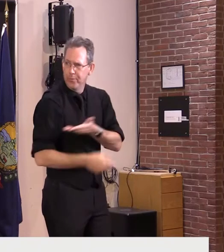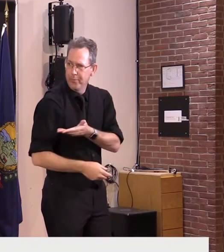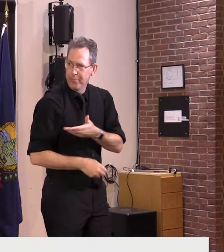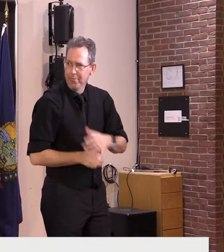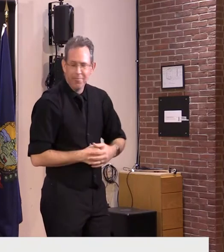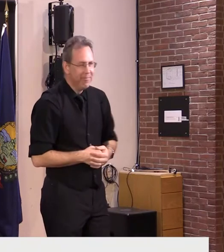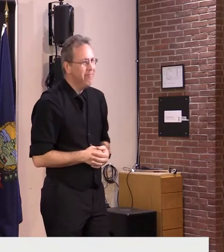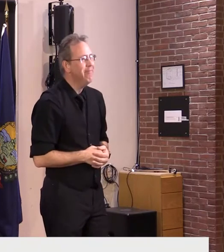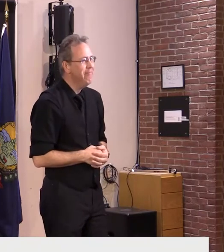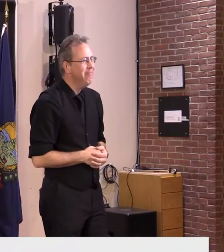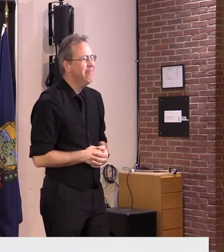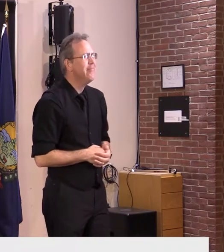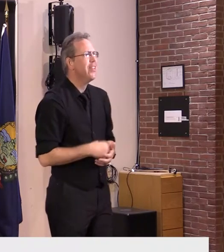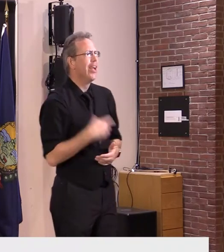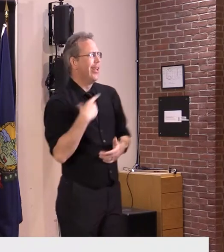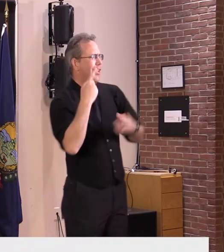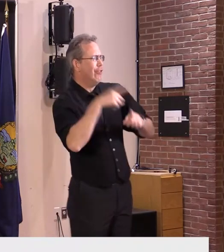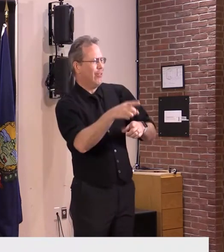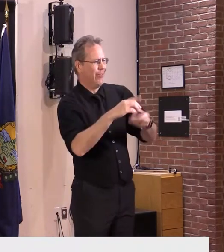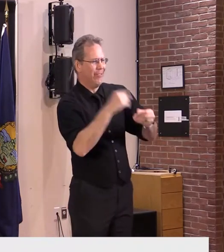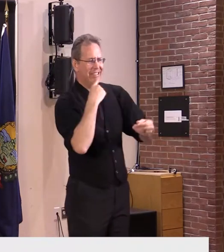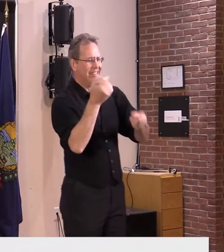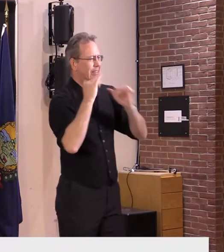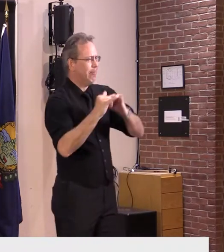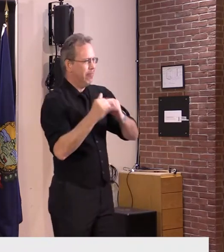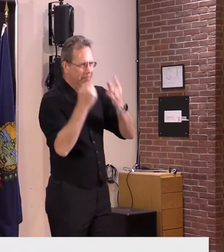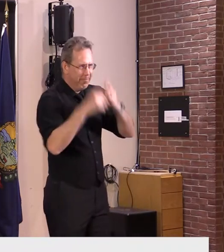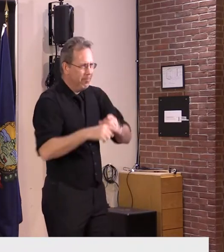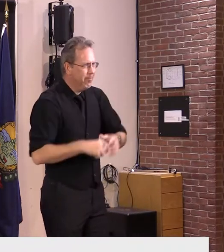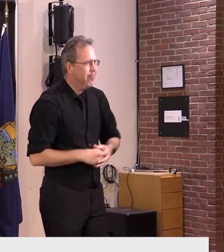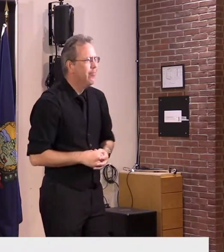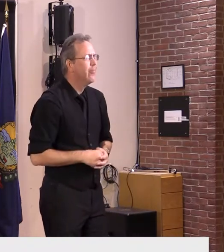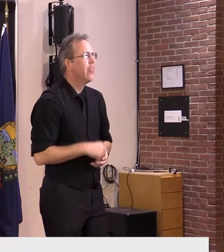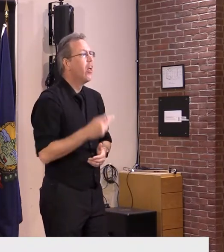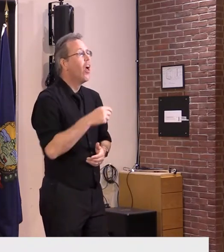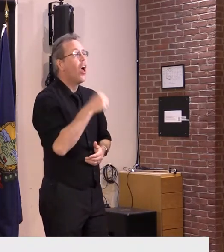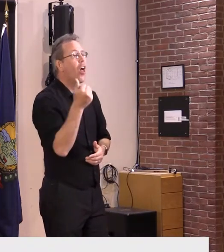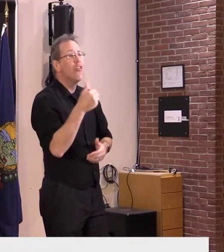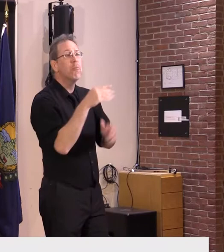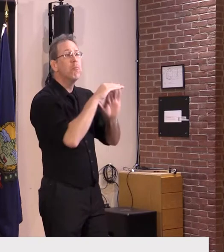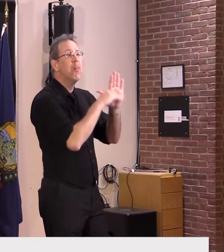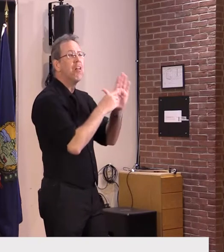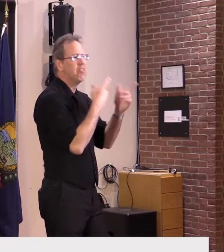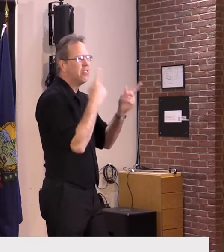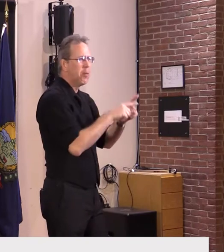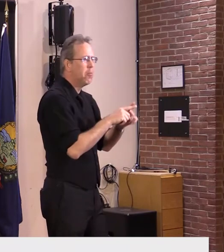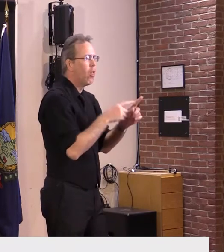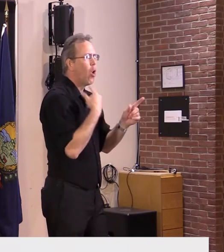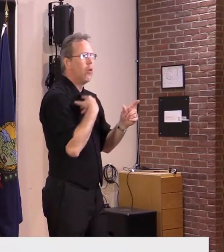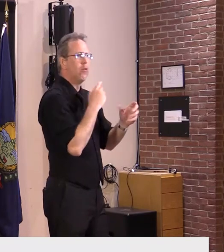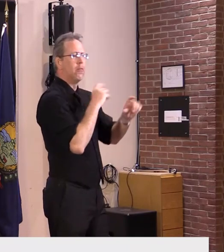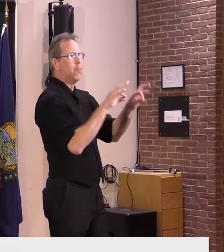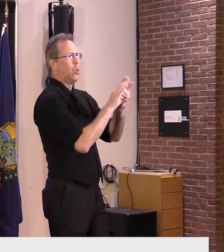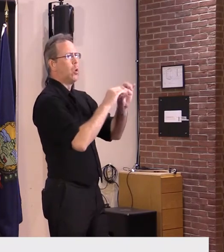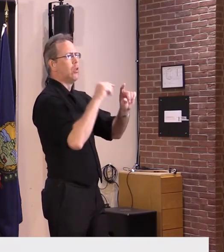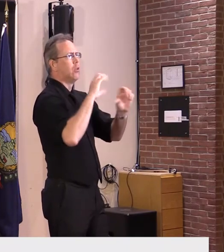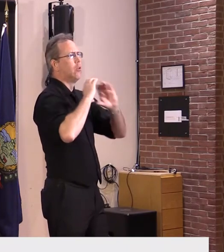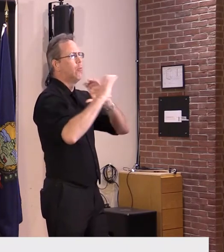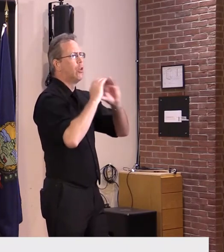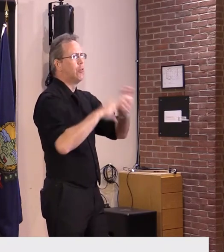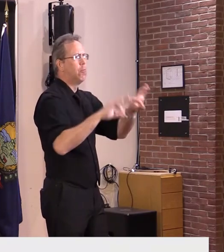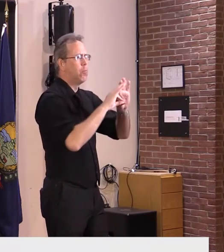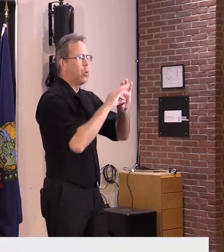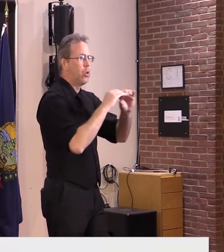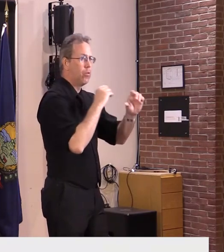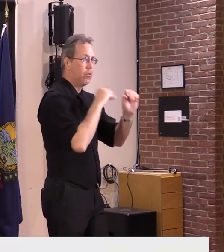been very clear about my objections in many of the bills, and I would say communication has been part of the problem, but I would